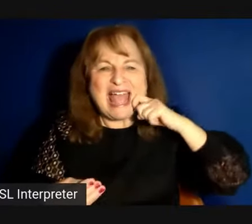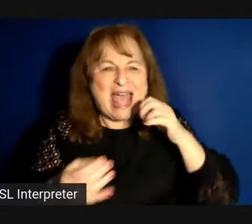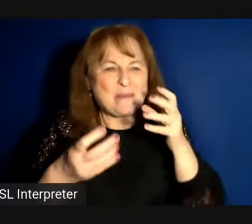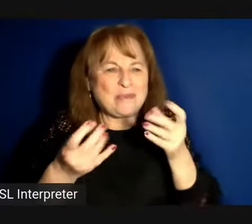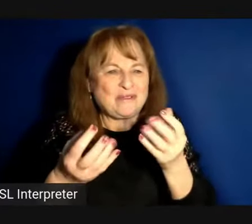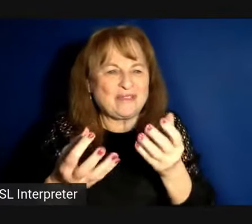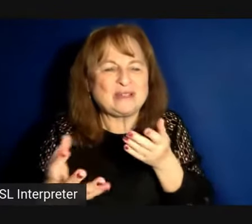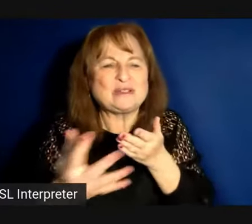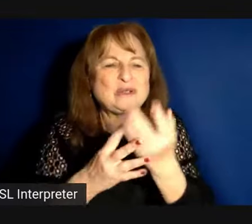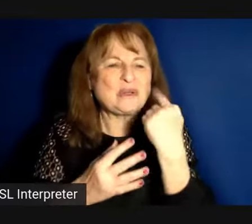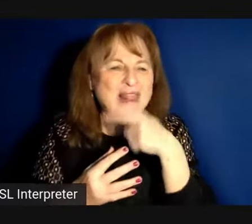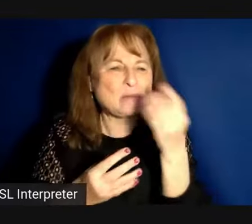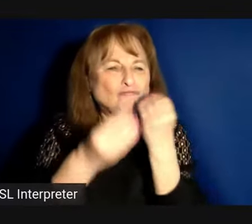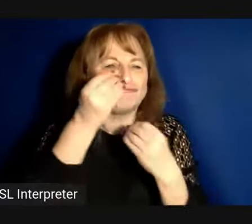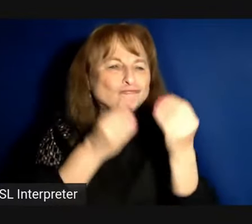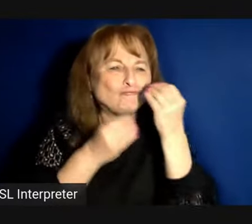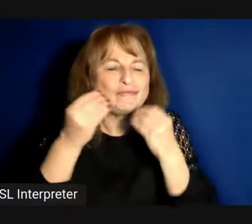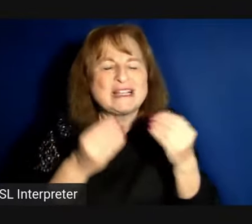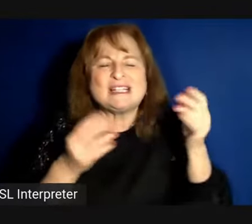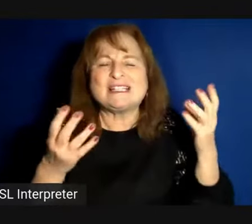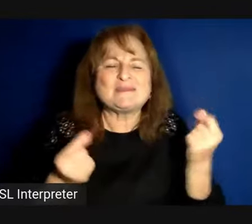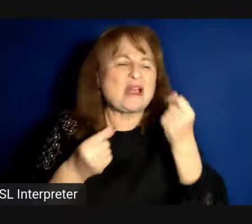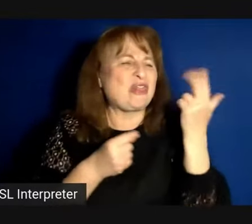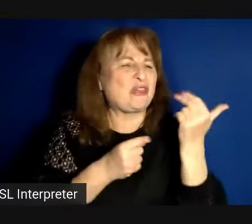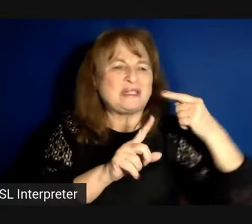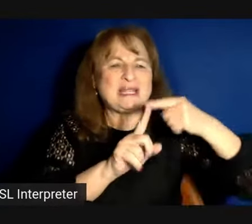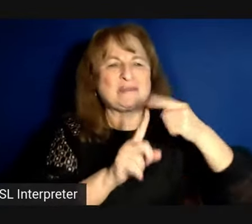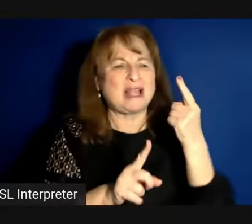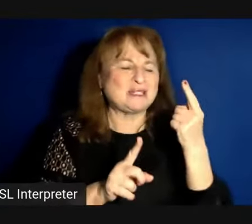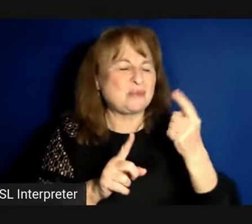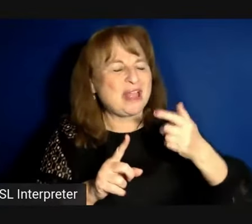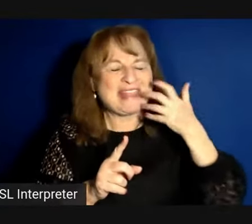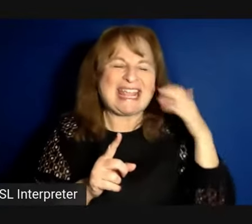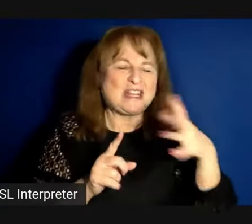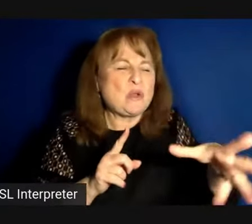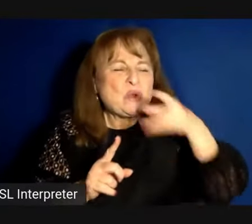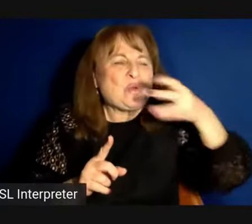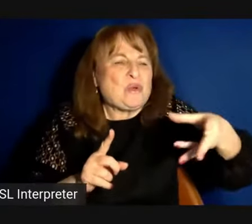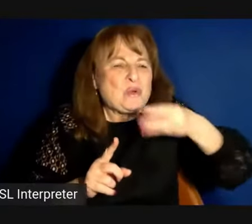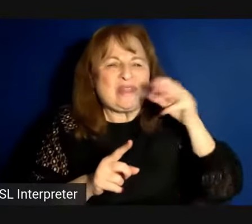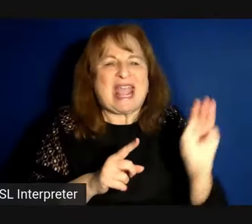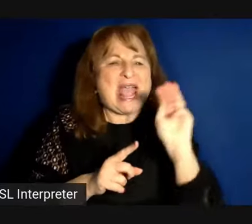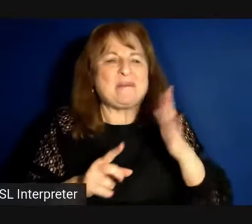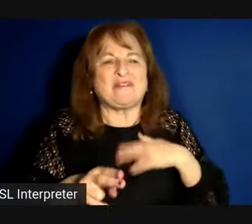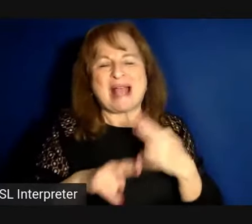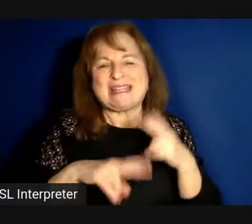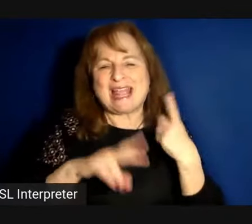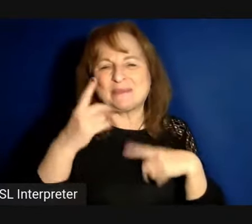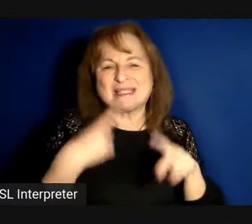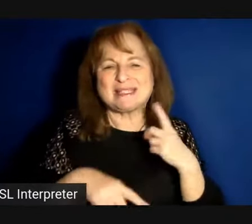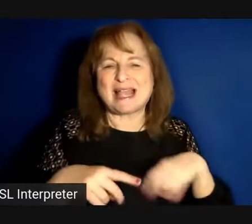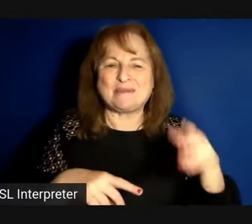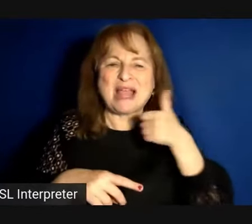eager lips smacking on thirteen plus one the heat of you sucking at the M of my name sign my girl